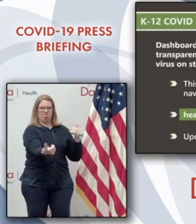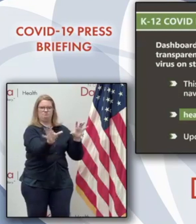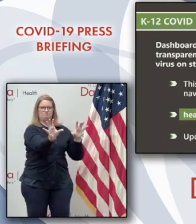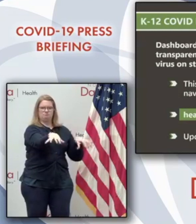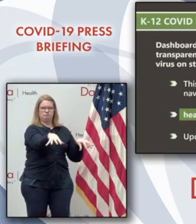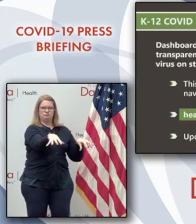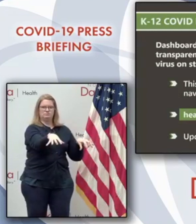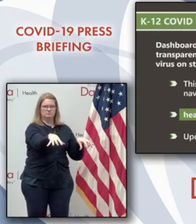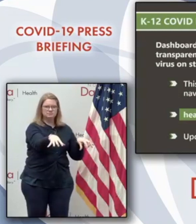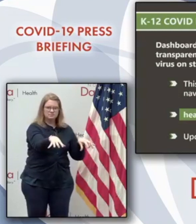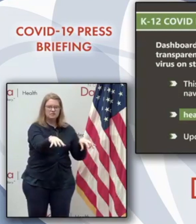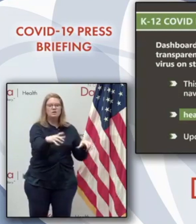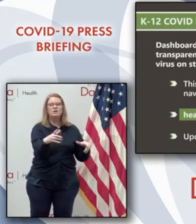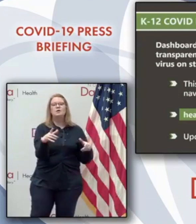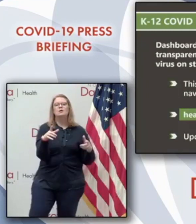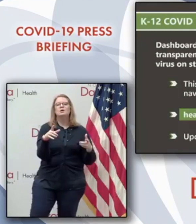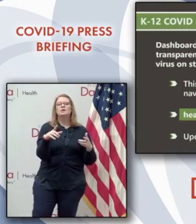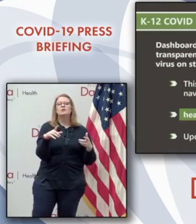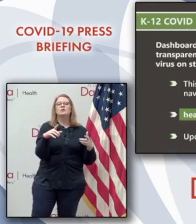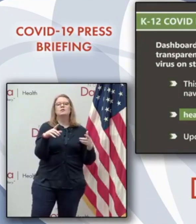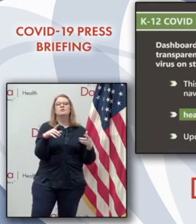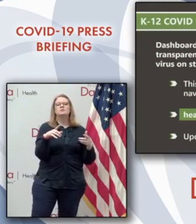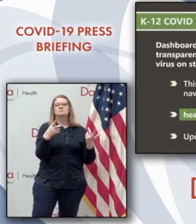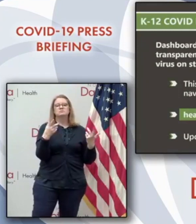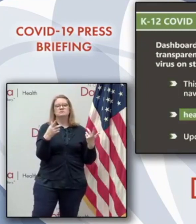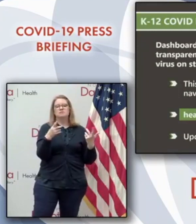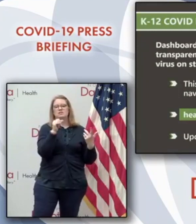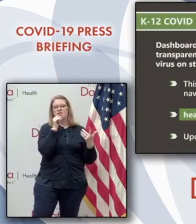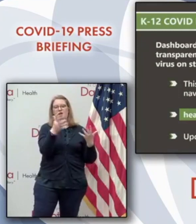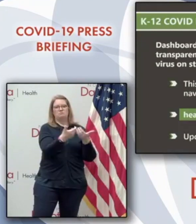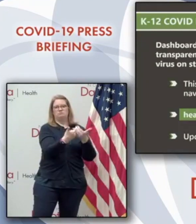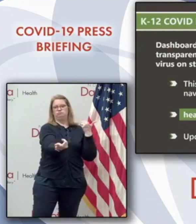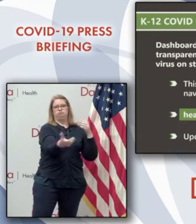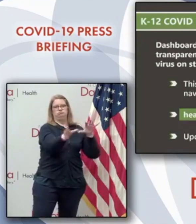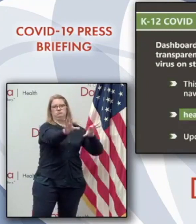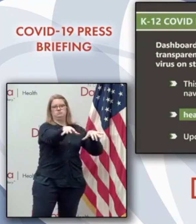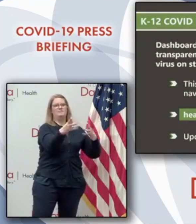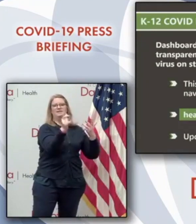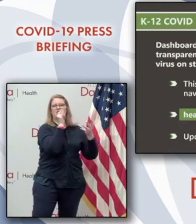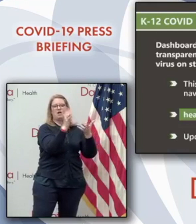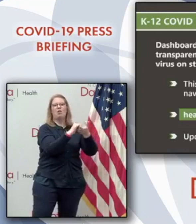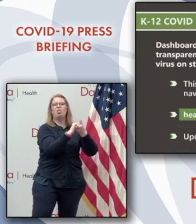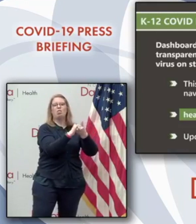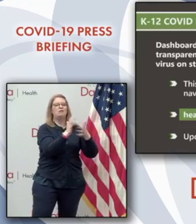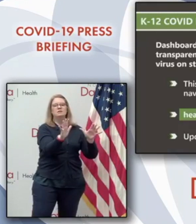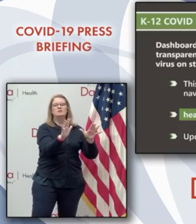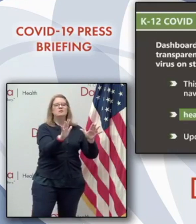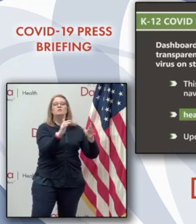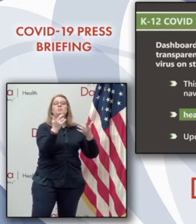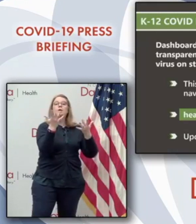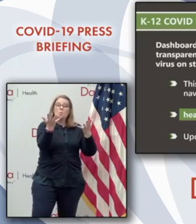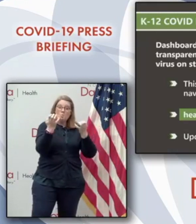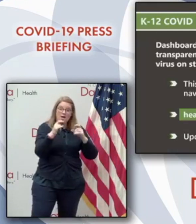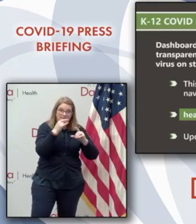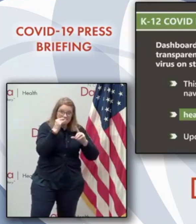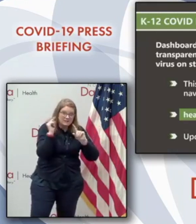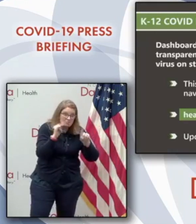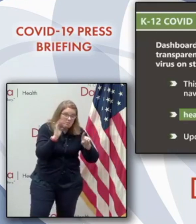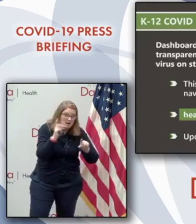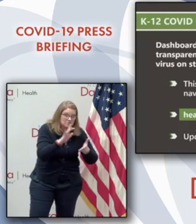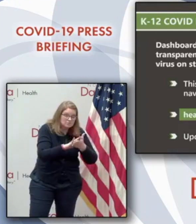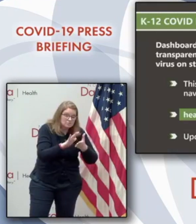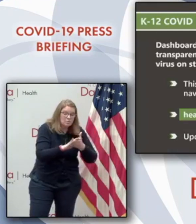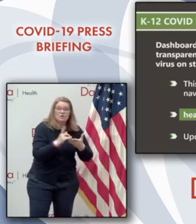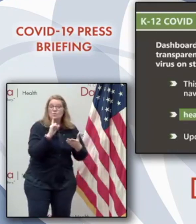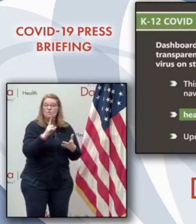their education. But again, those are unhinged from the Smart Restart. We want our kids in school. The data from